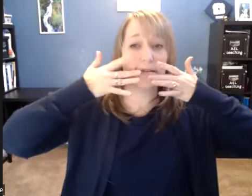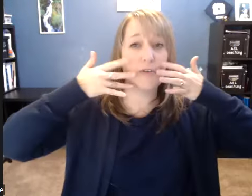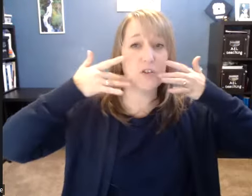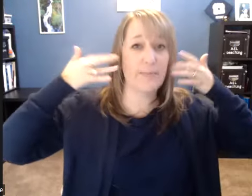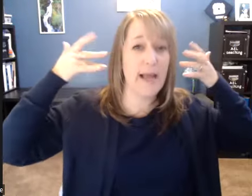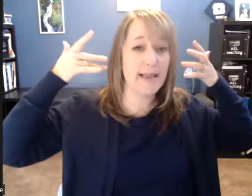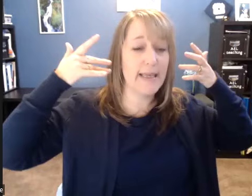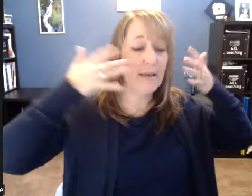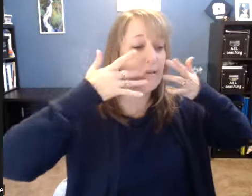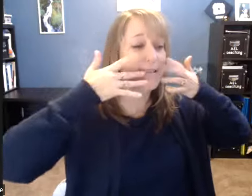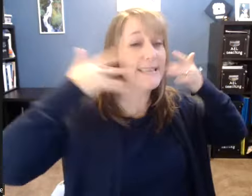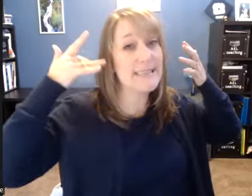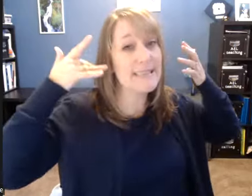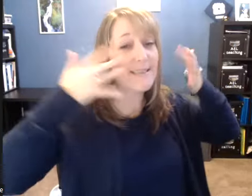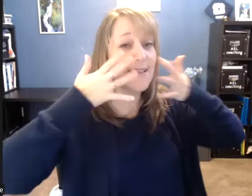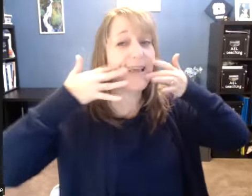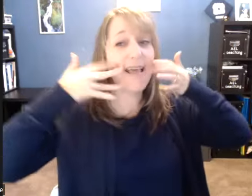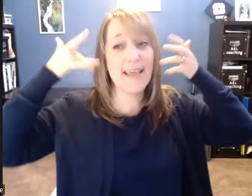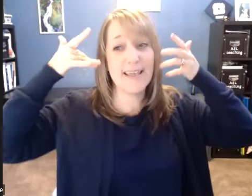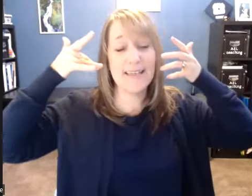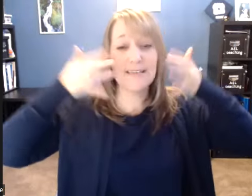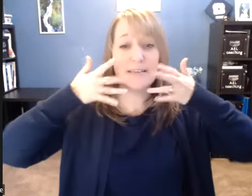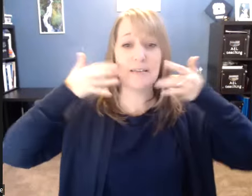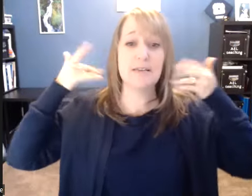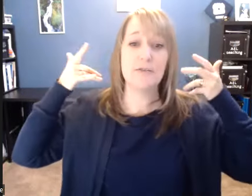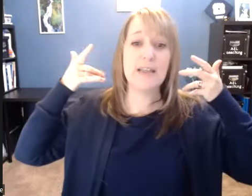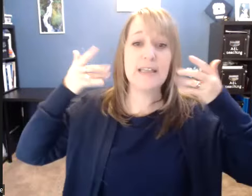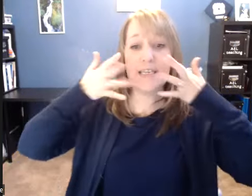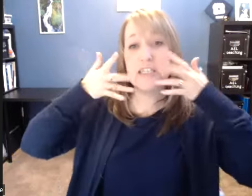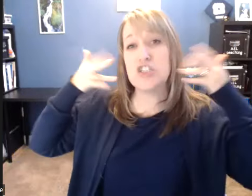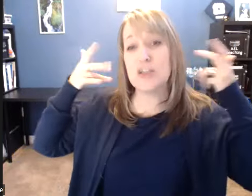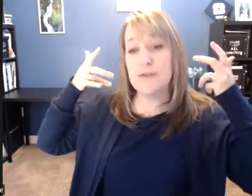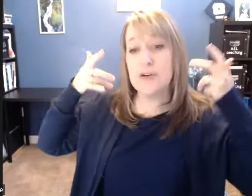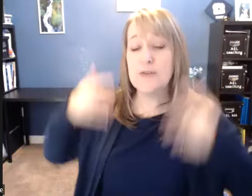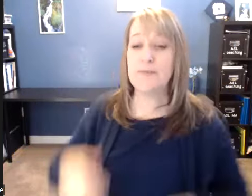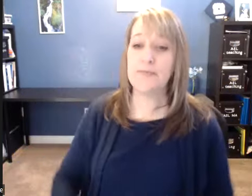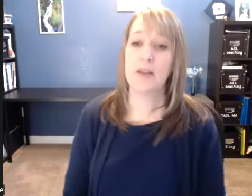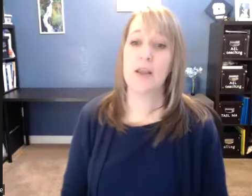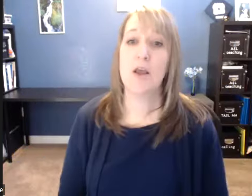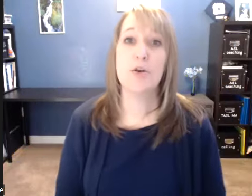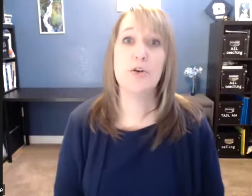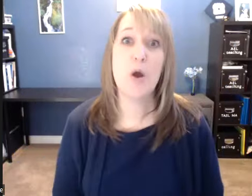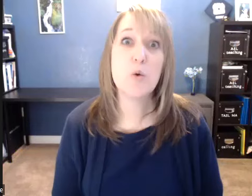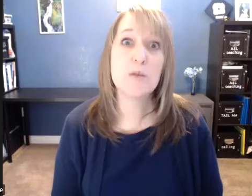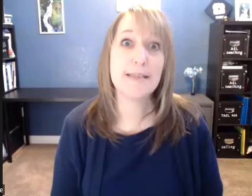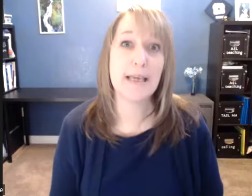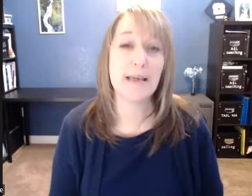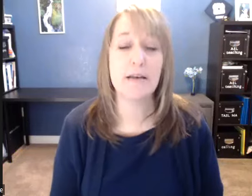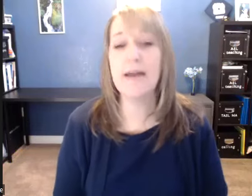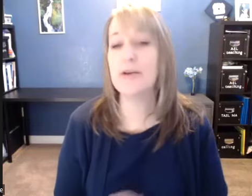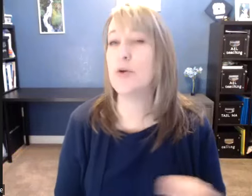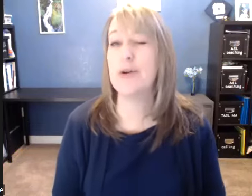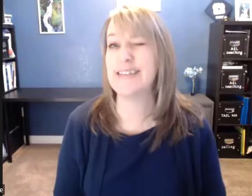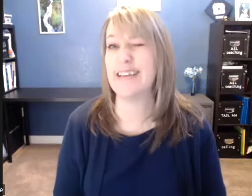if you're smiling. Yay. Friendly, cheerful. Nosy, not noisy,